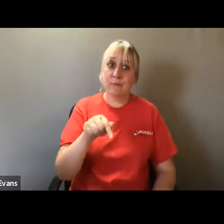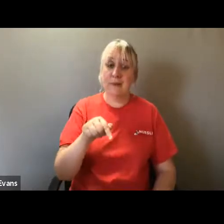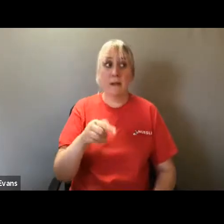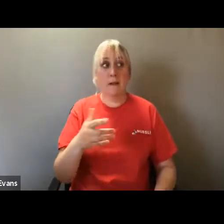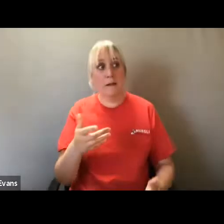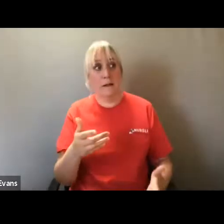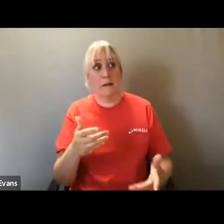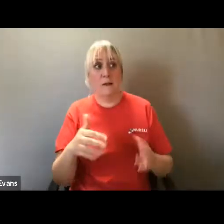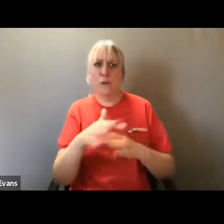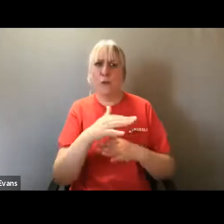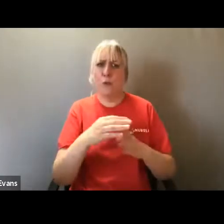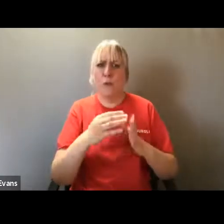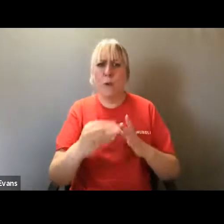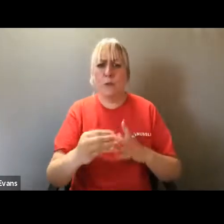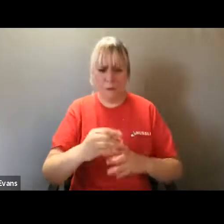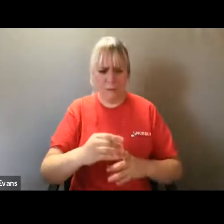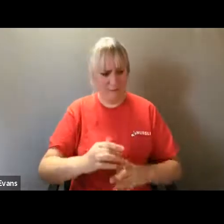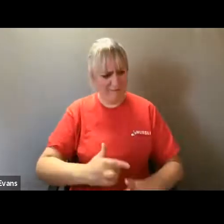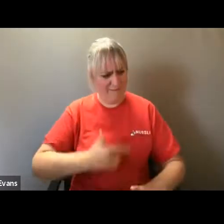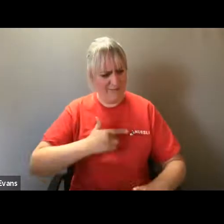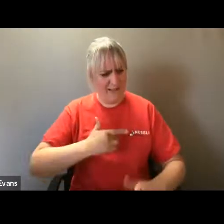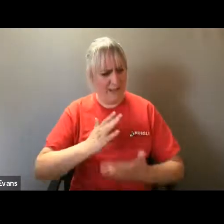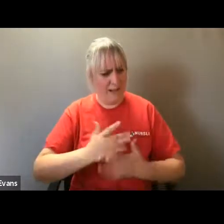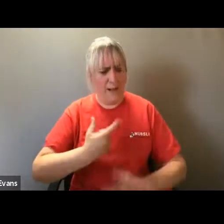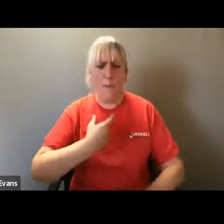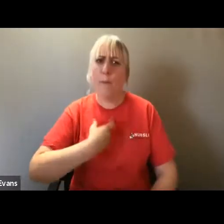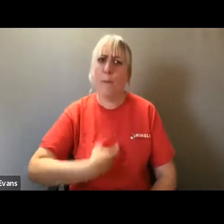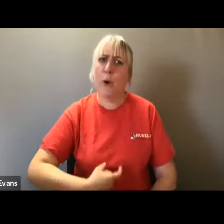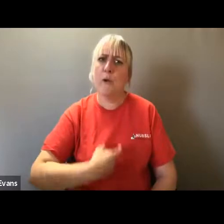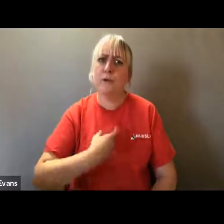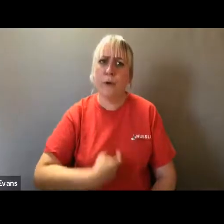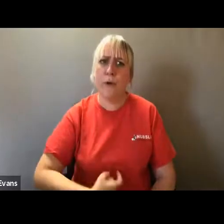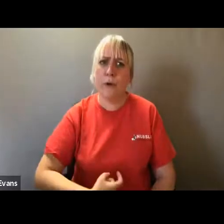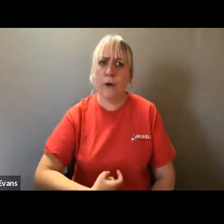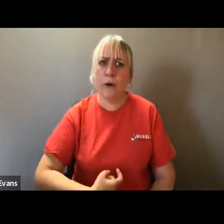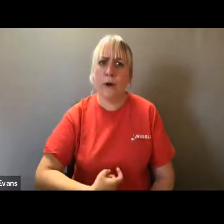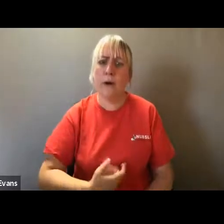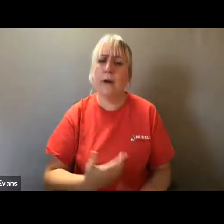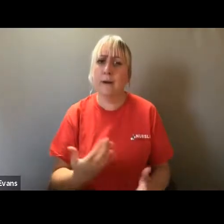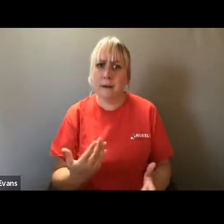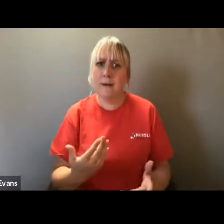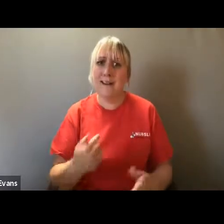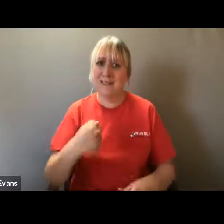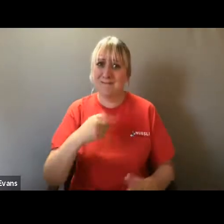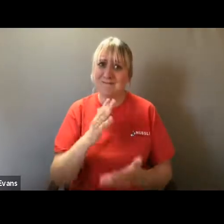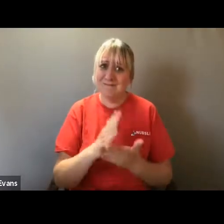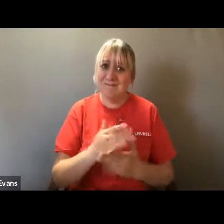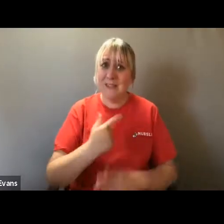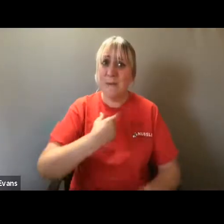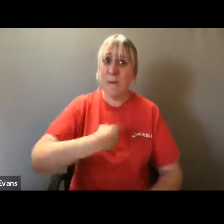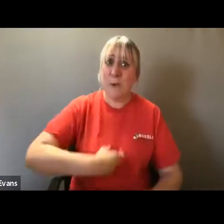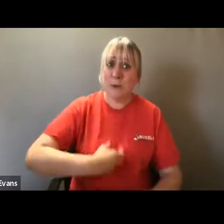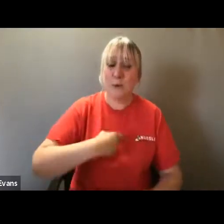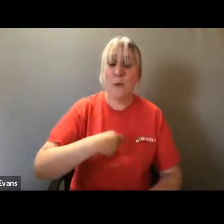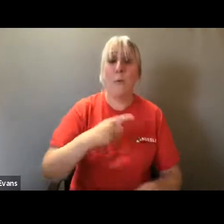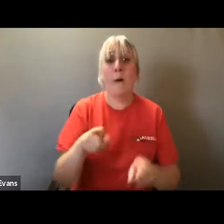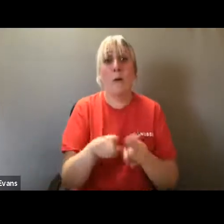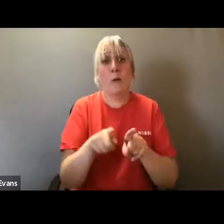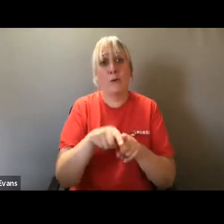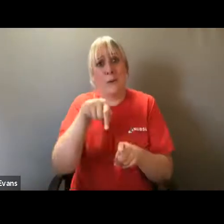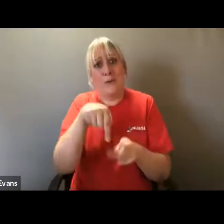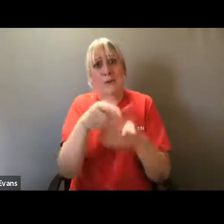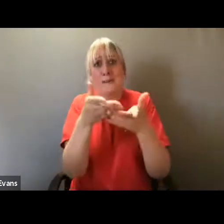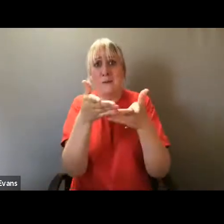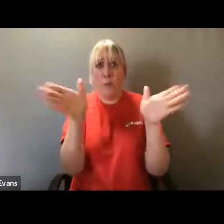personal thing, but it's a personal and it's a much wider political thing. On